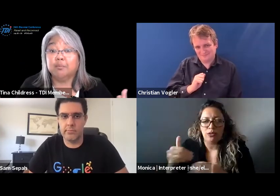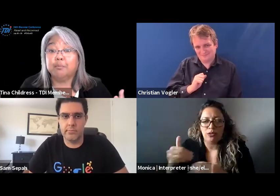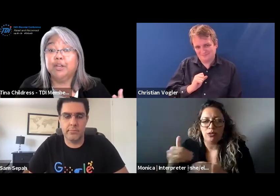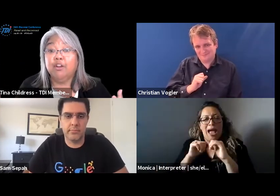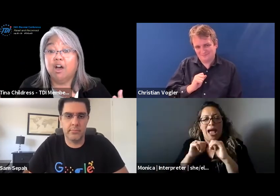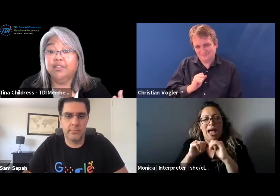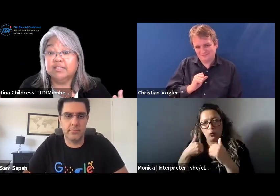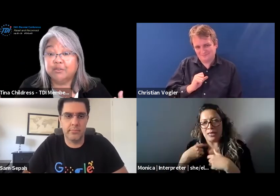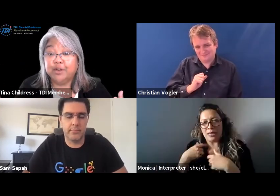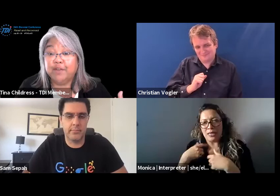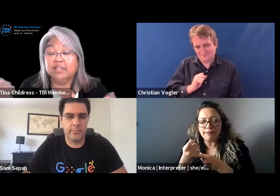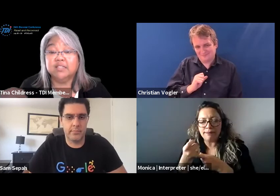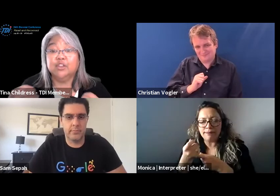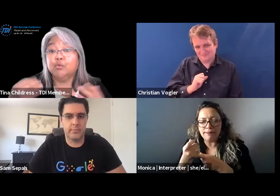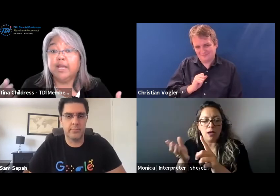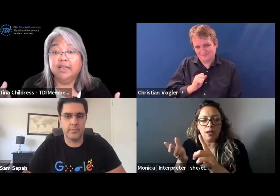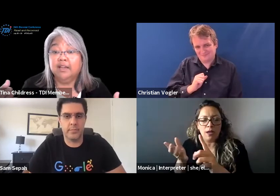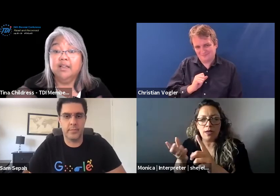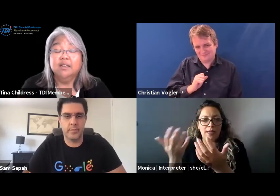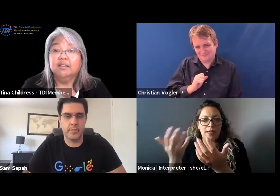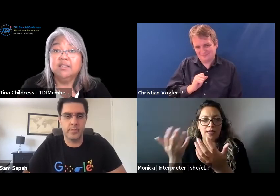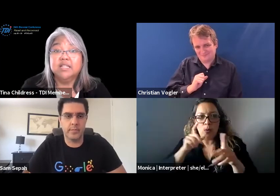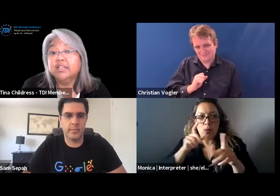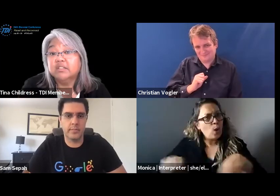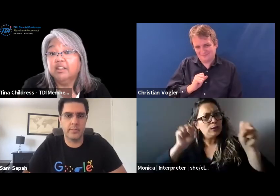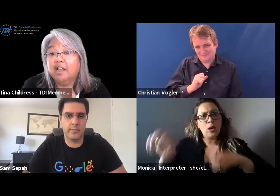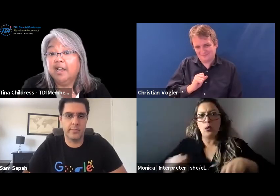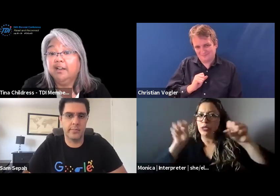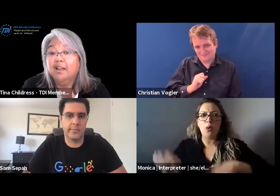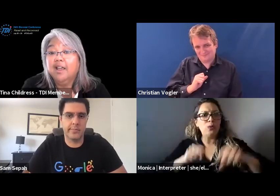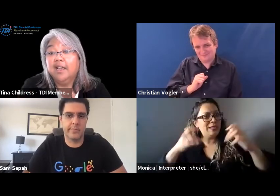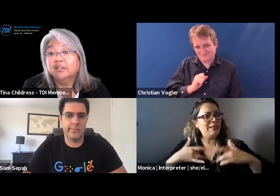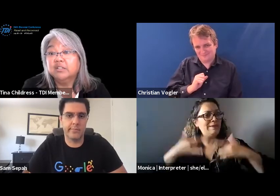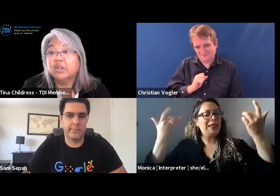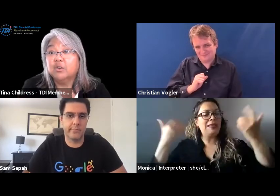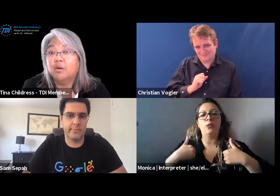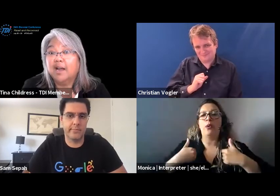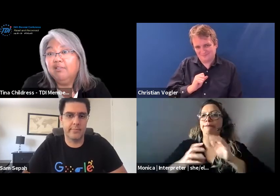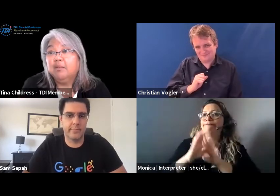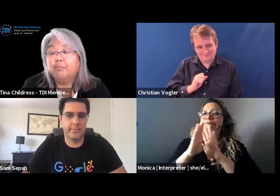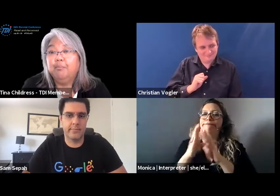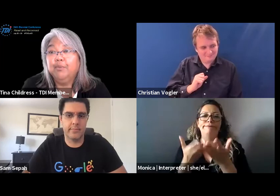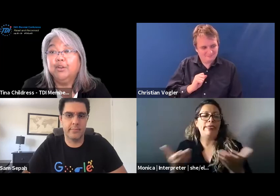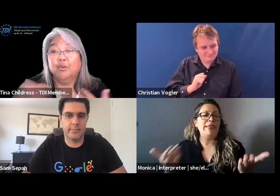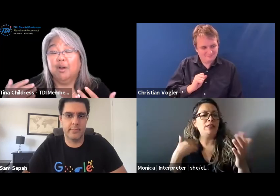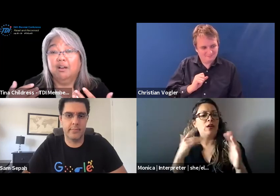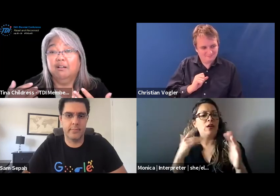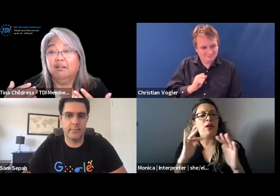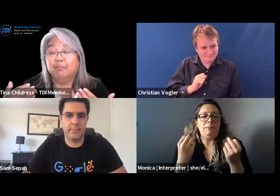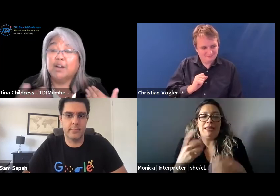are putting on these different events and creating these things online. And so I think, part